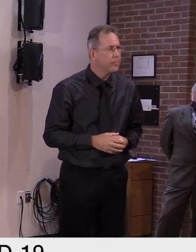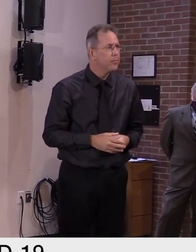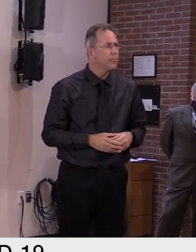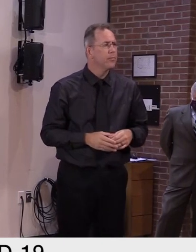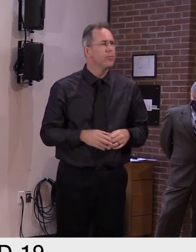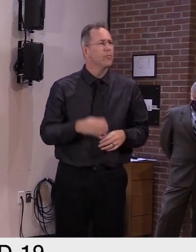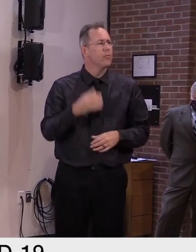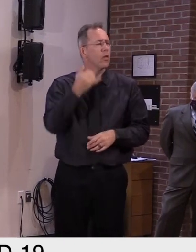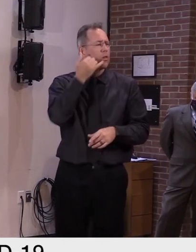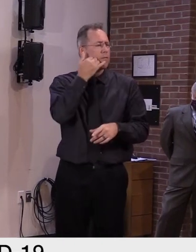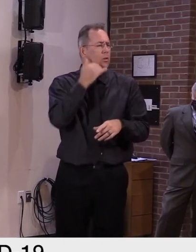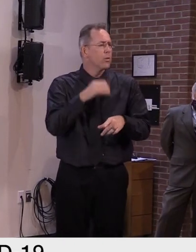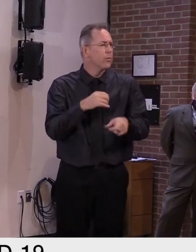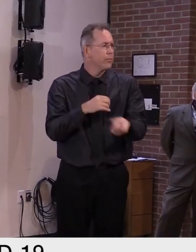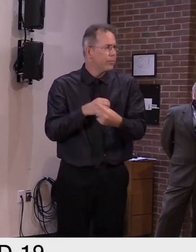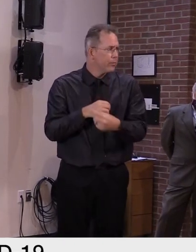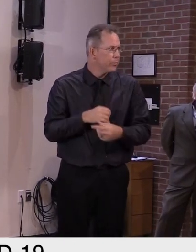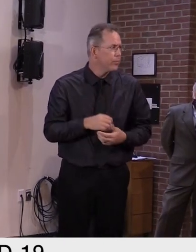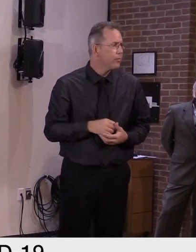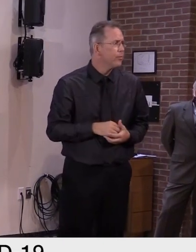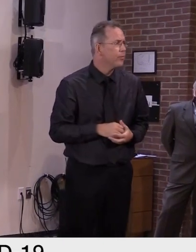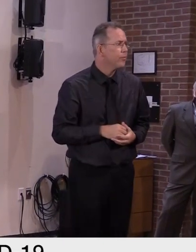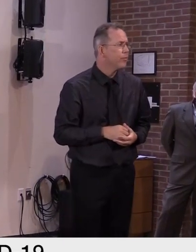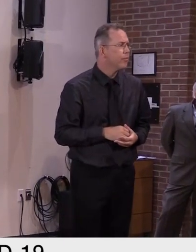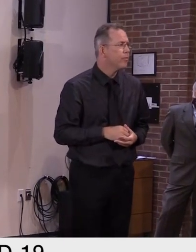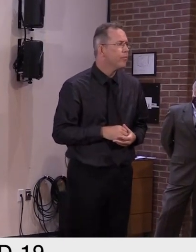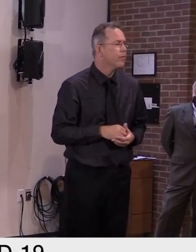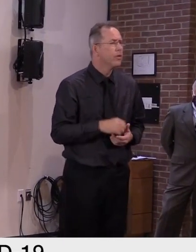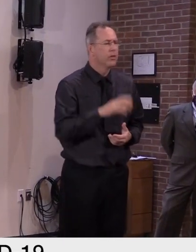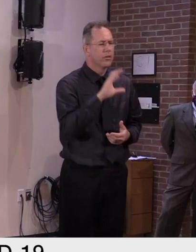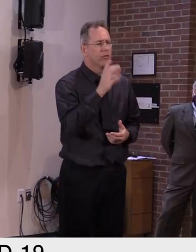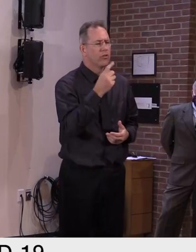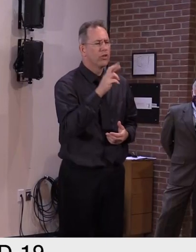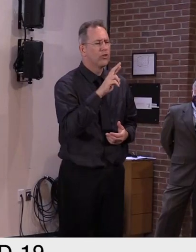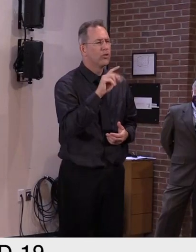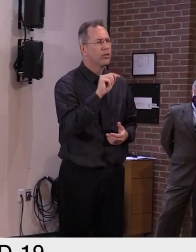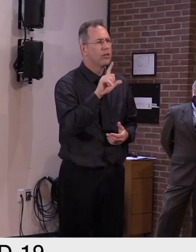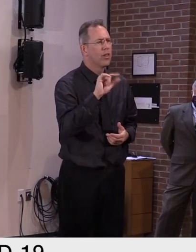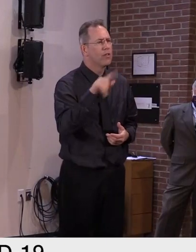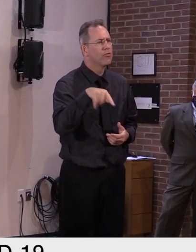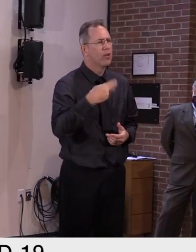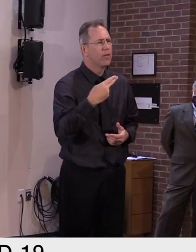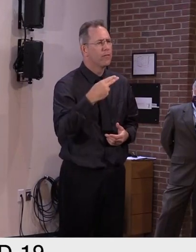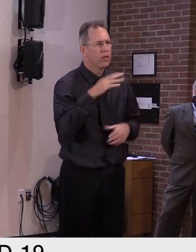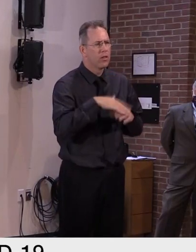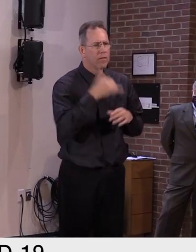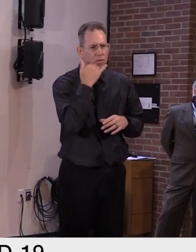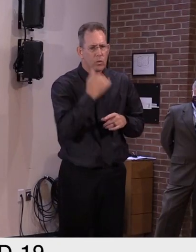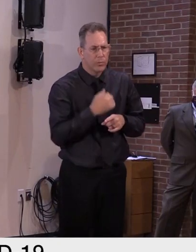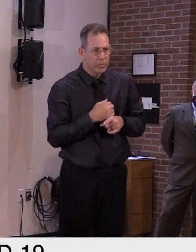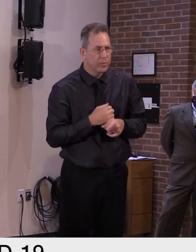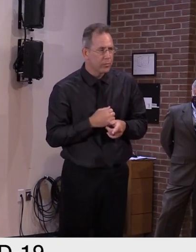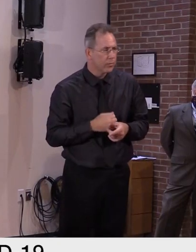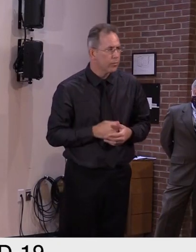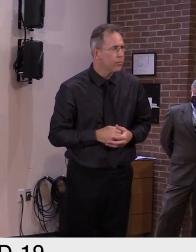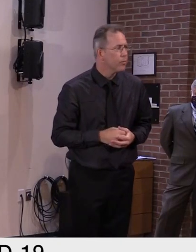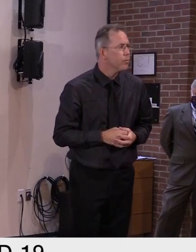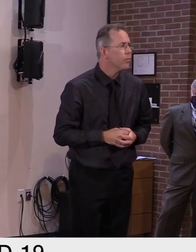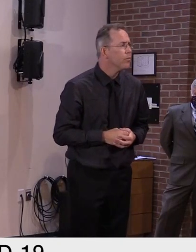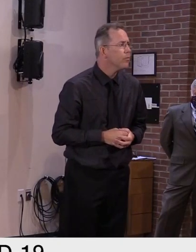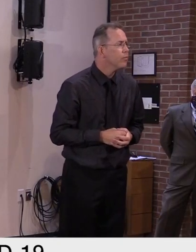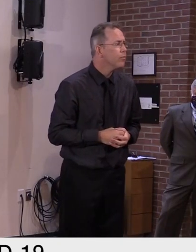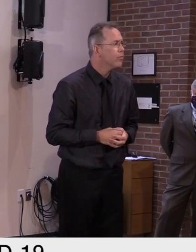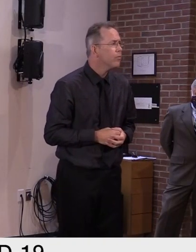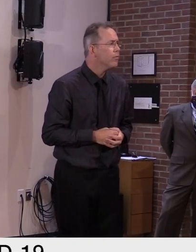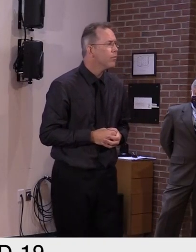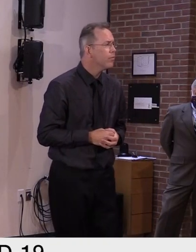Thanks. I have two quick questions. The first is for Commissioner Pichet. We're hearing yesterday that Johns Hopkins and COVID-19 now have